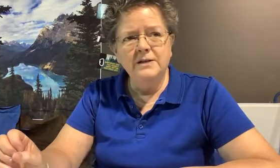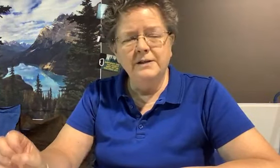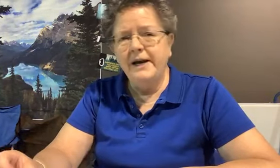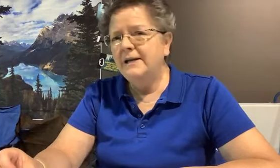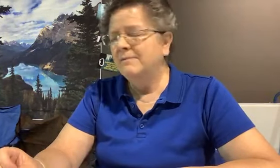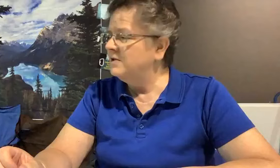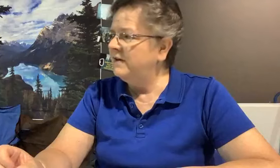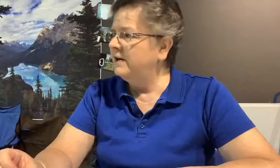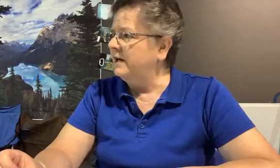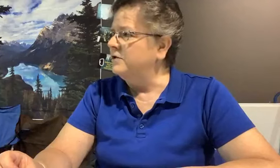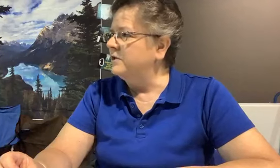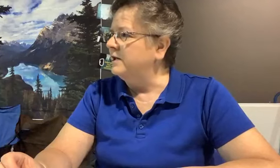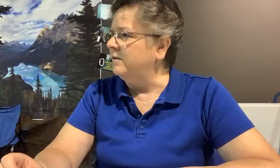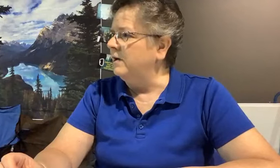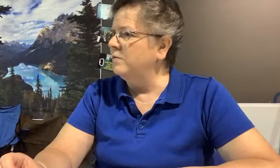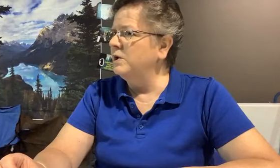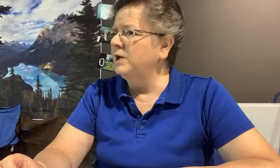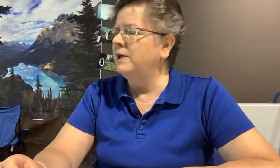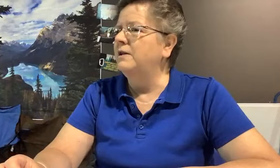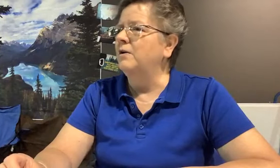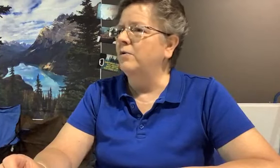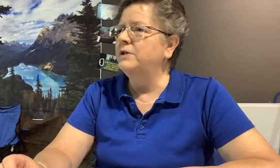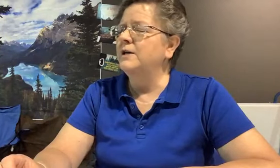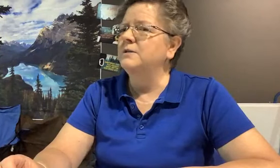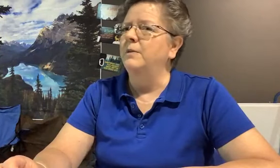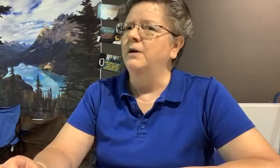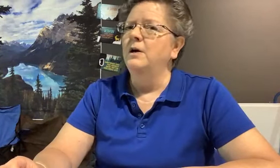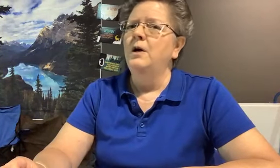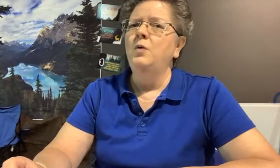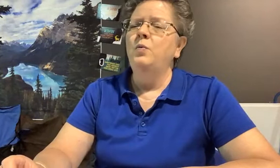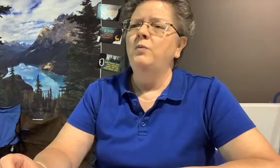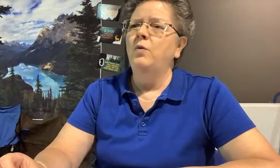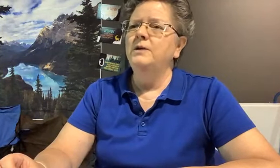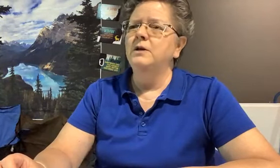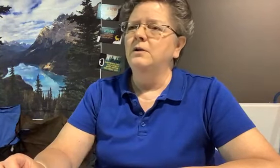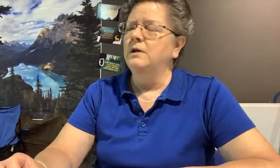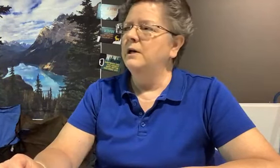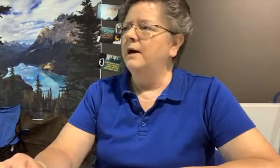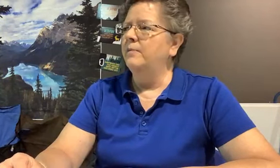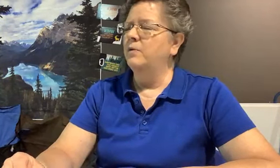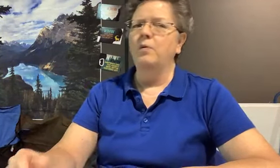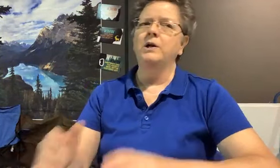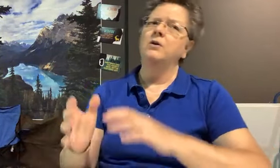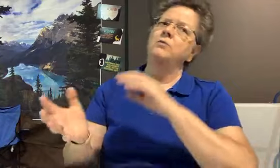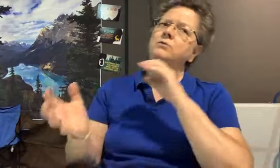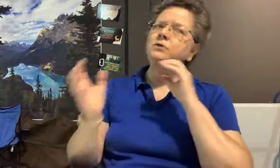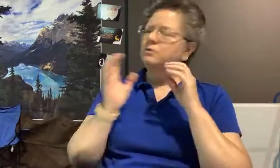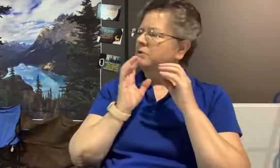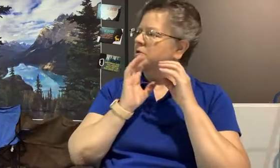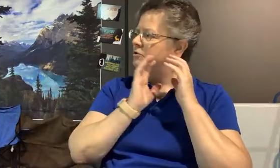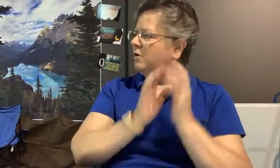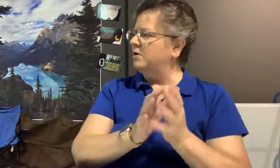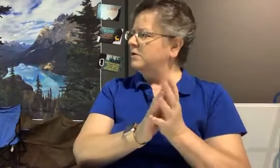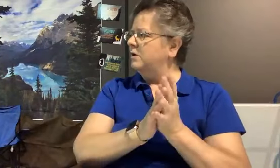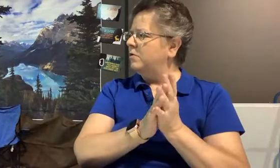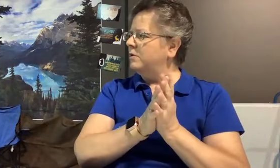His name is very interesting. Whenever we're looking in the Old Testament, we want to look up, we want to go to the Strong's